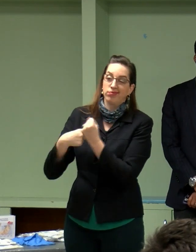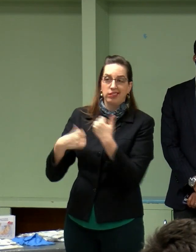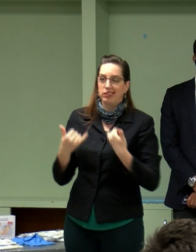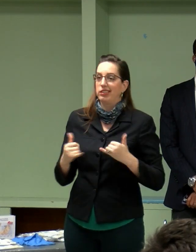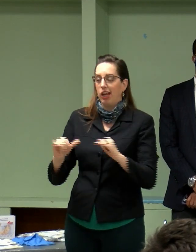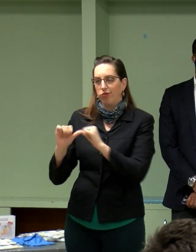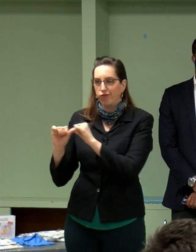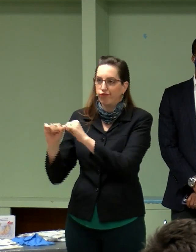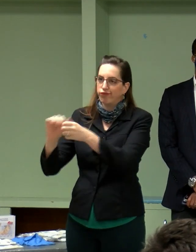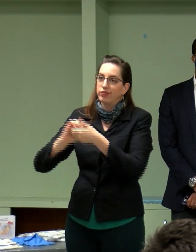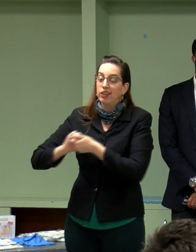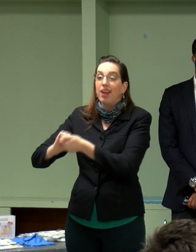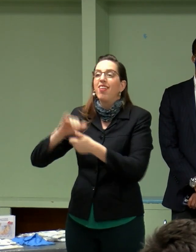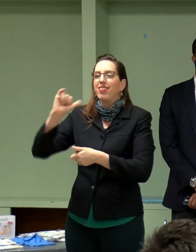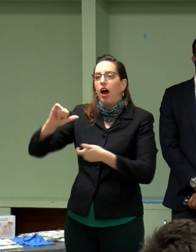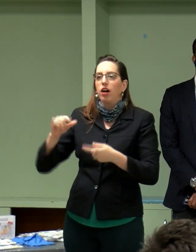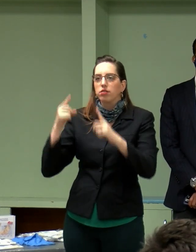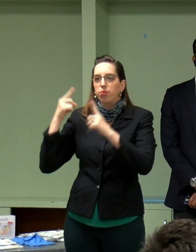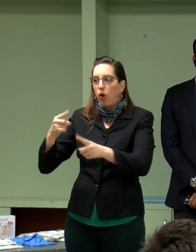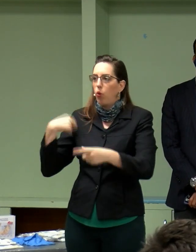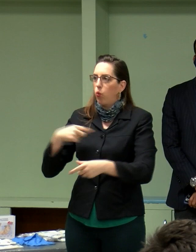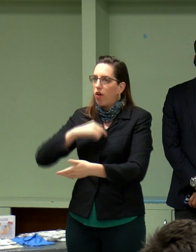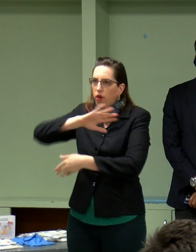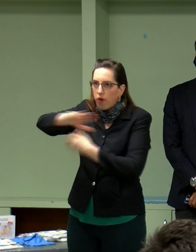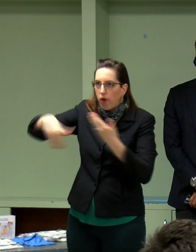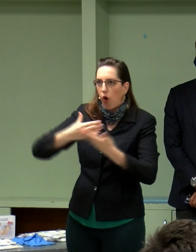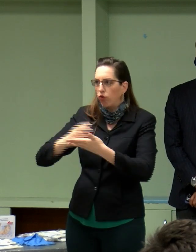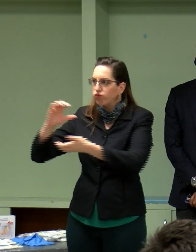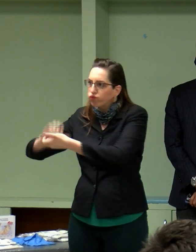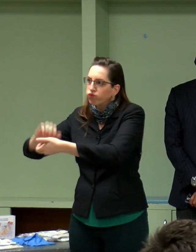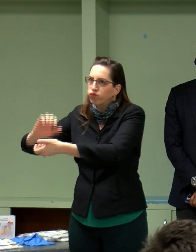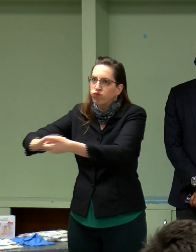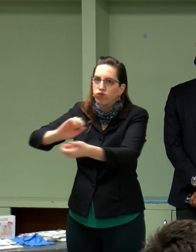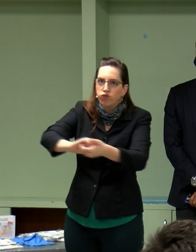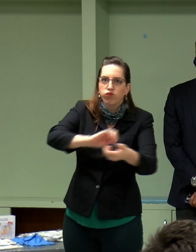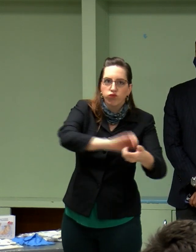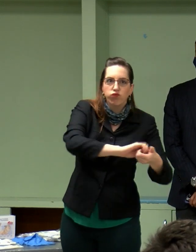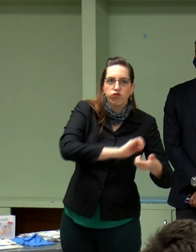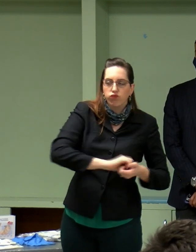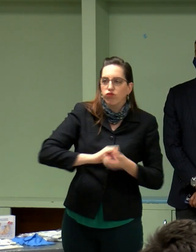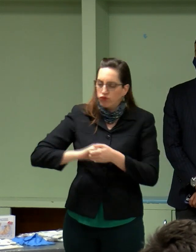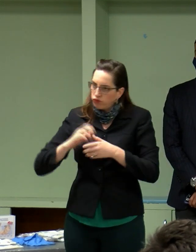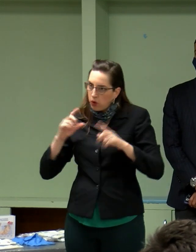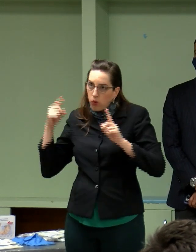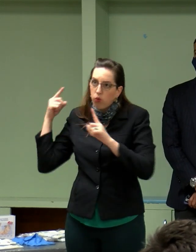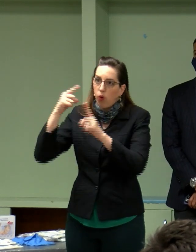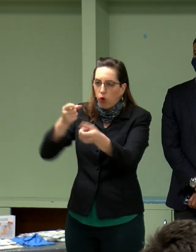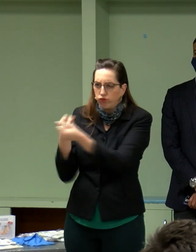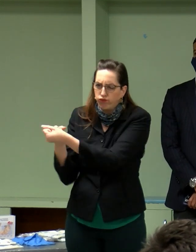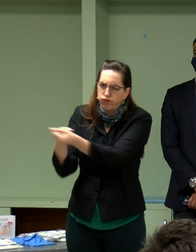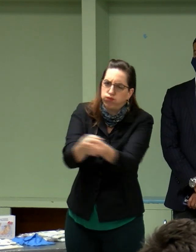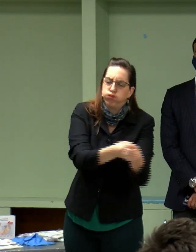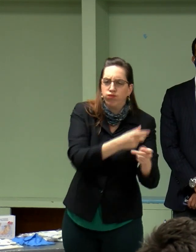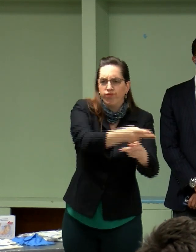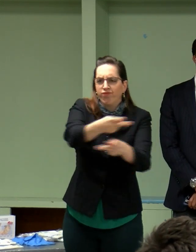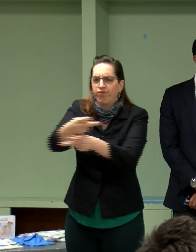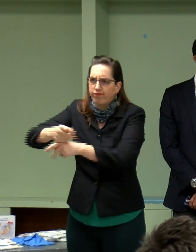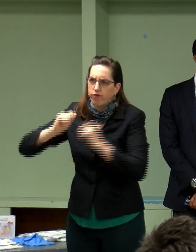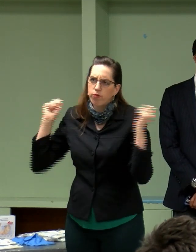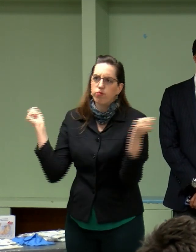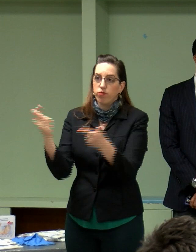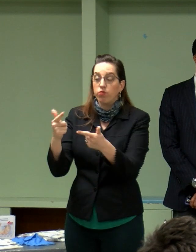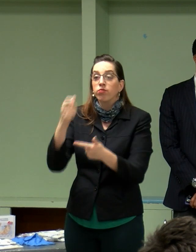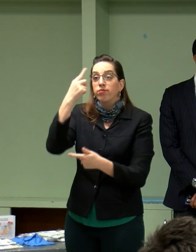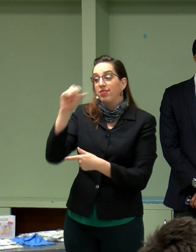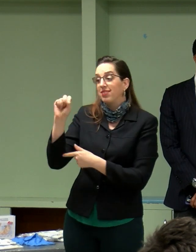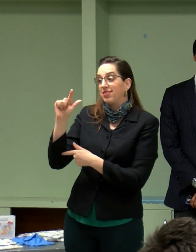it takes all of us linking arms to make sure that everyone is taken care of. And so the Salvation Army, we play a role in that.